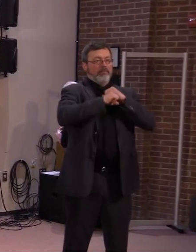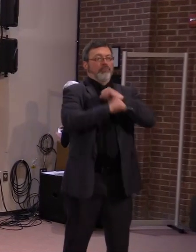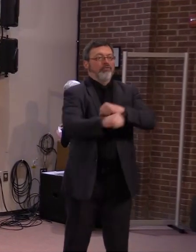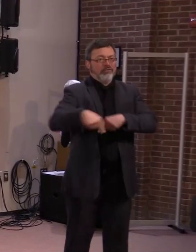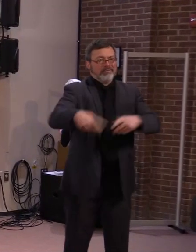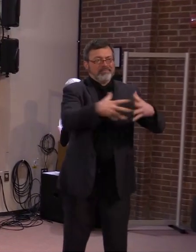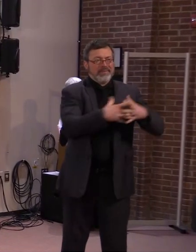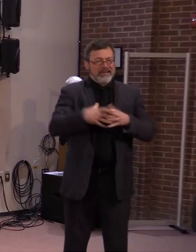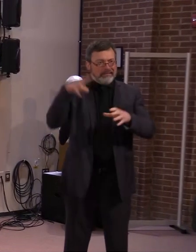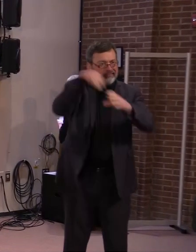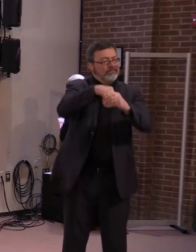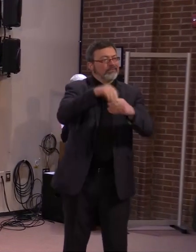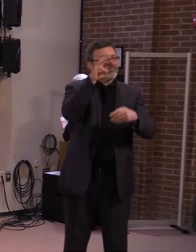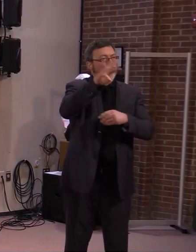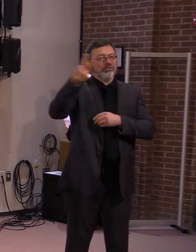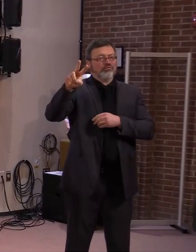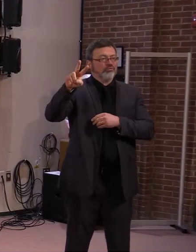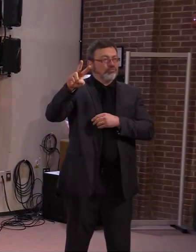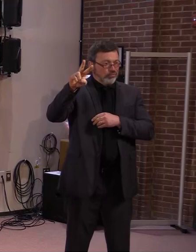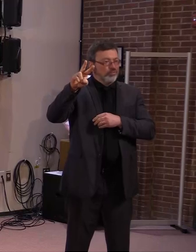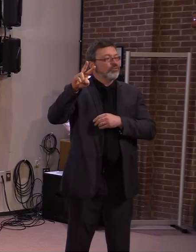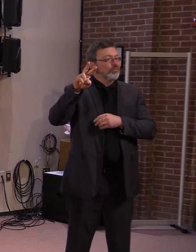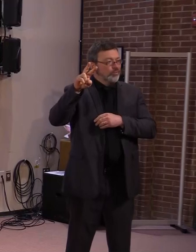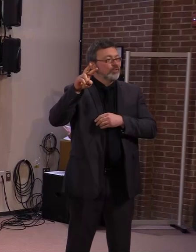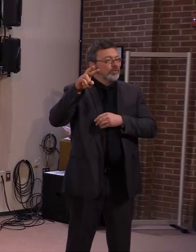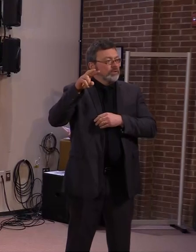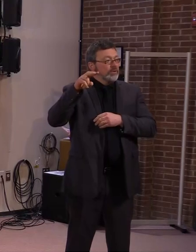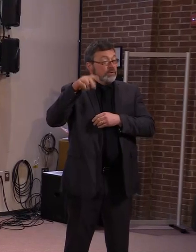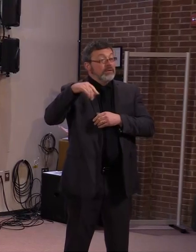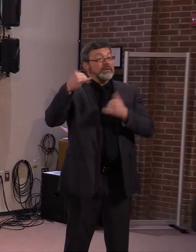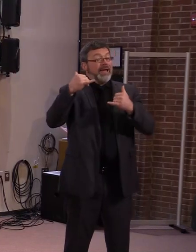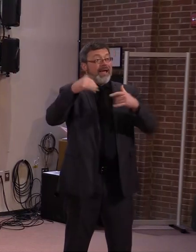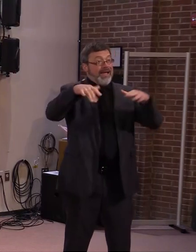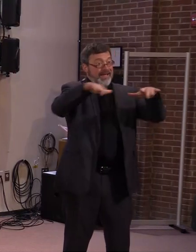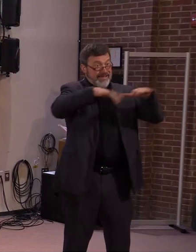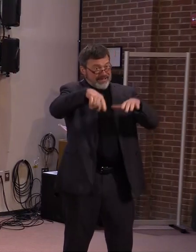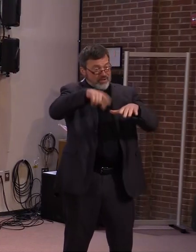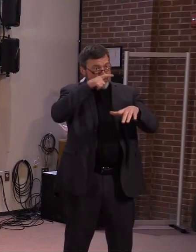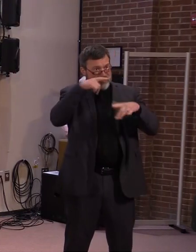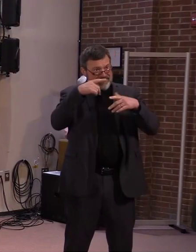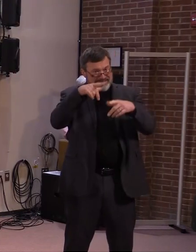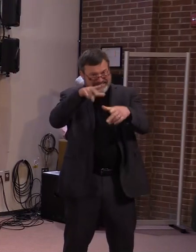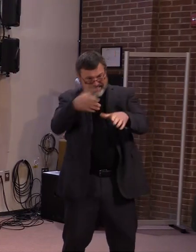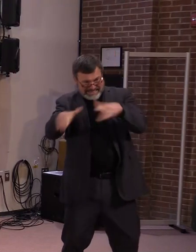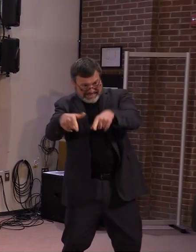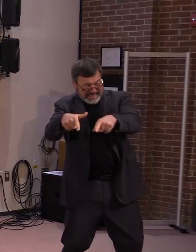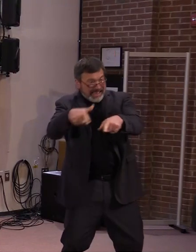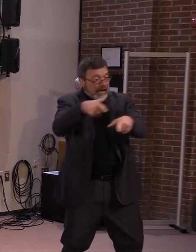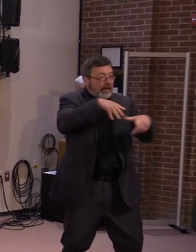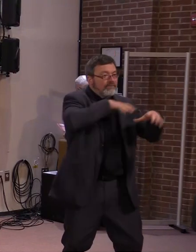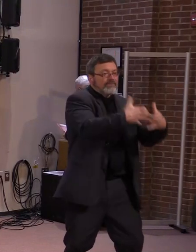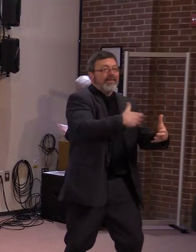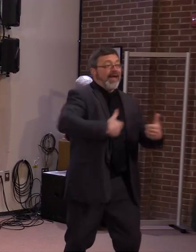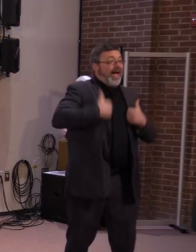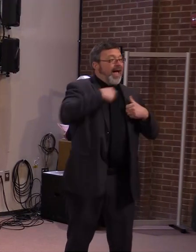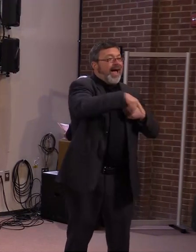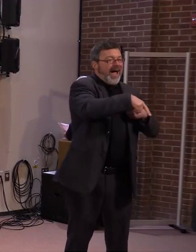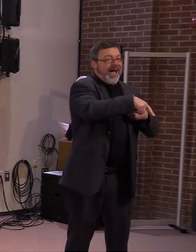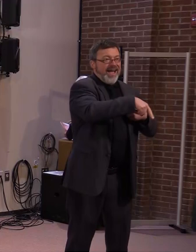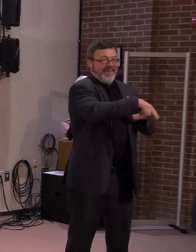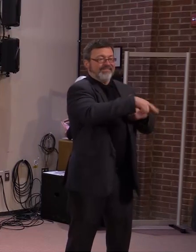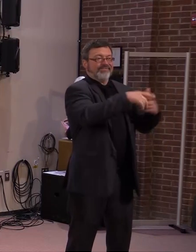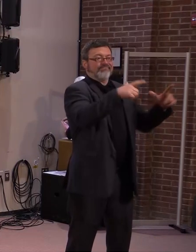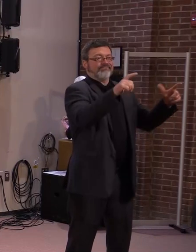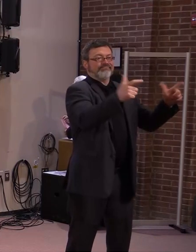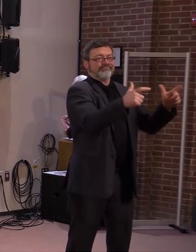left today who were there that day, and sadly, we're losing more and more World War II heroes